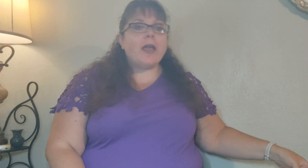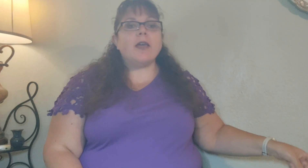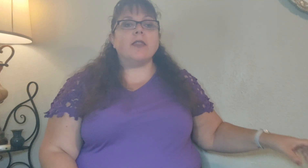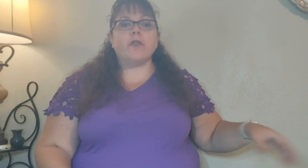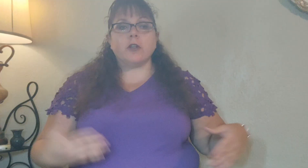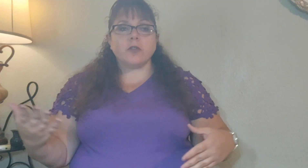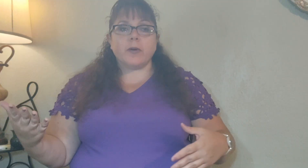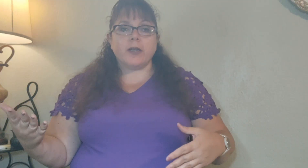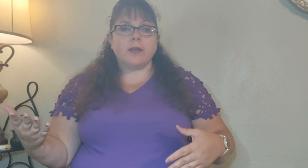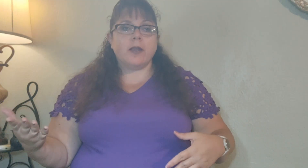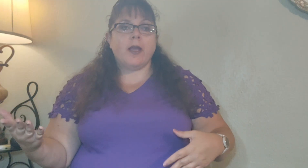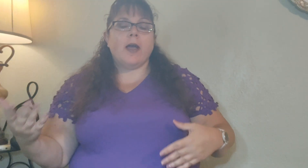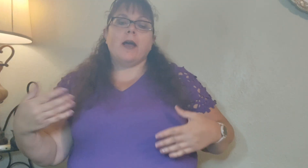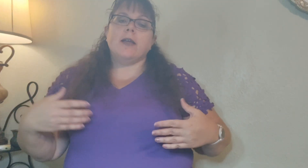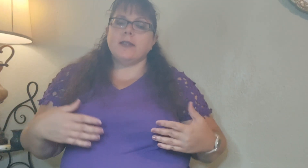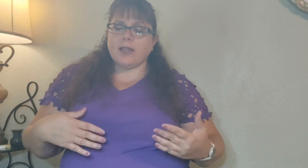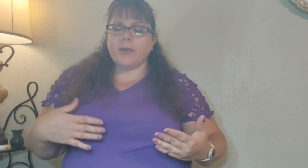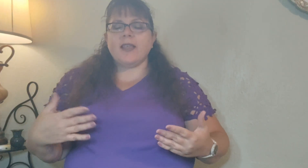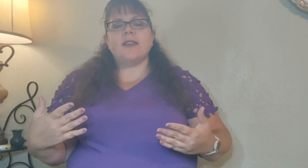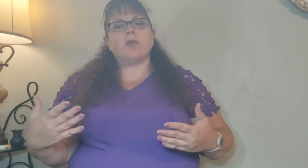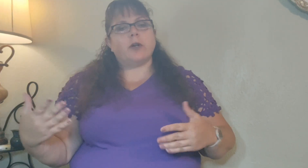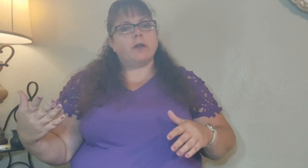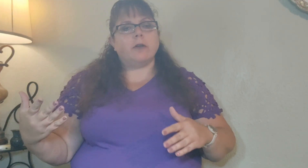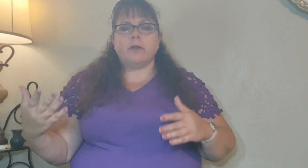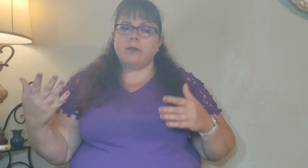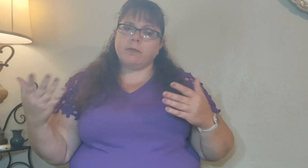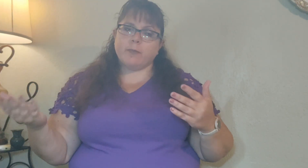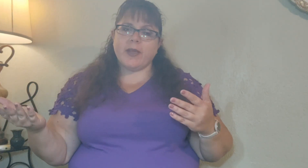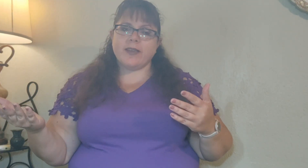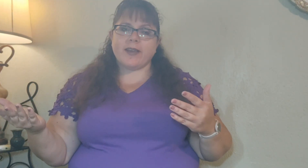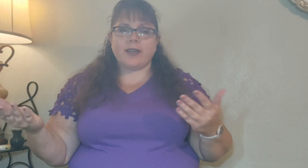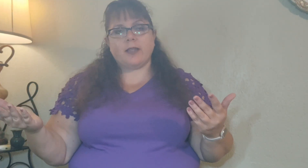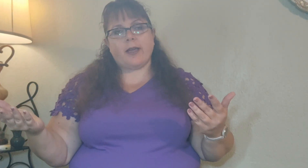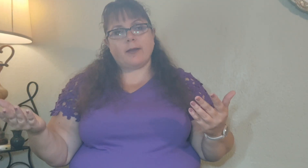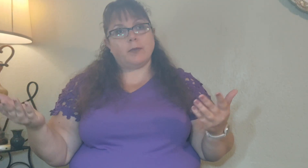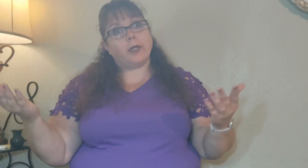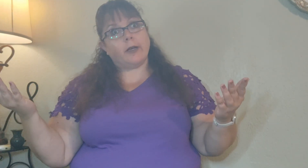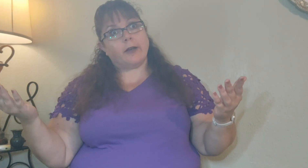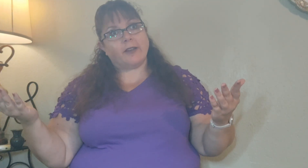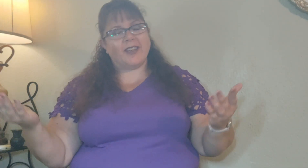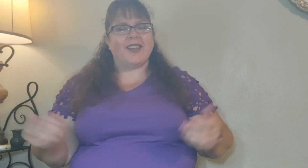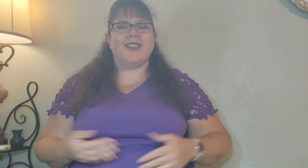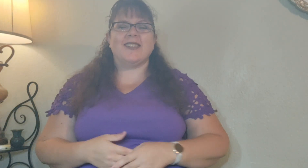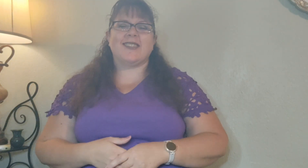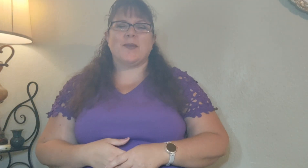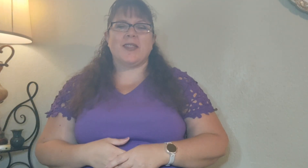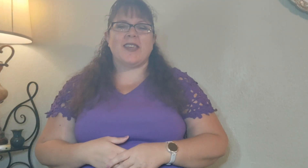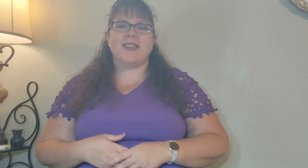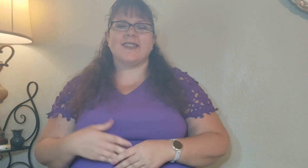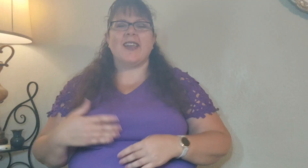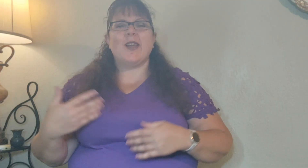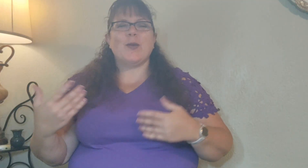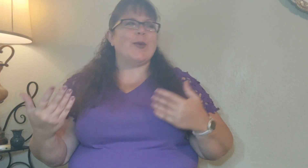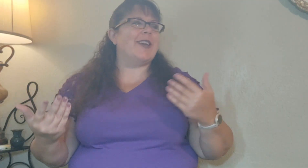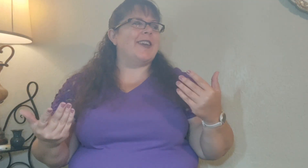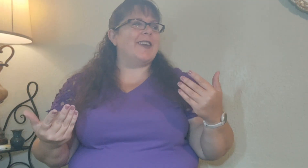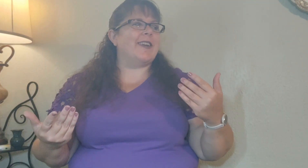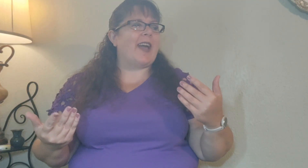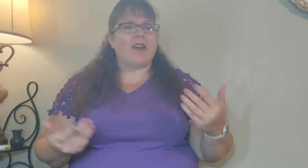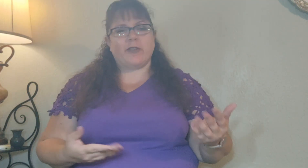And the first one, some of these will be kind of like, duh, and then some of these we have